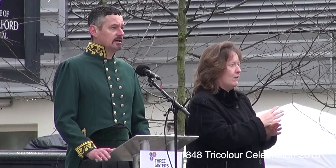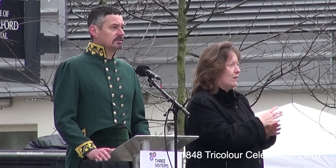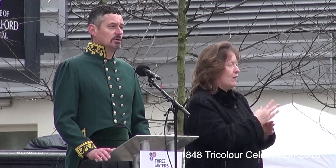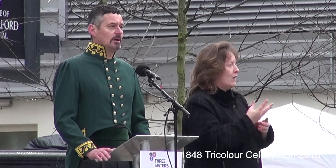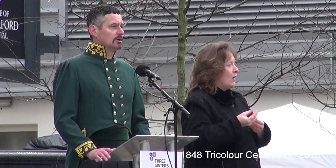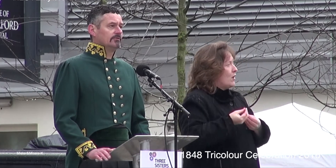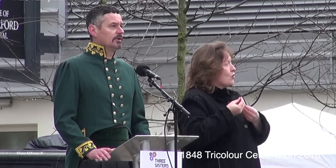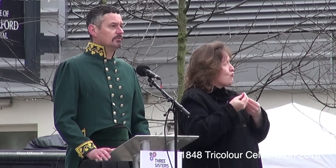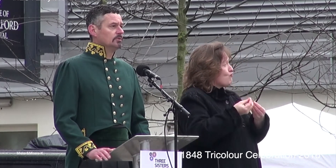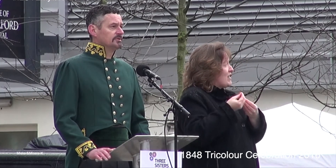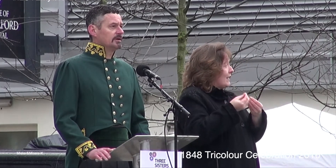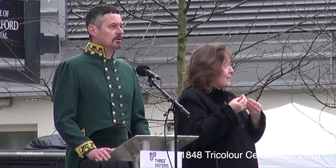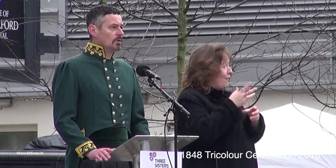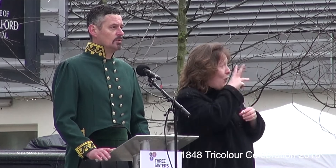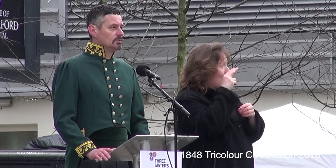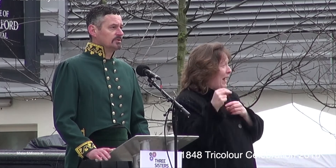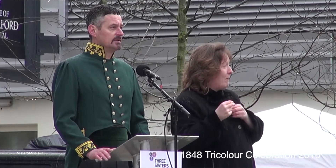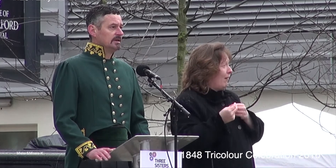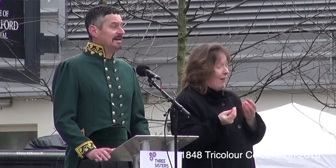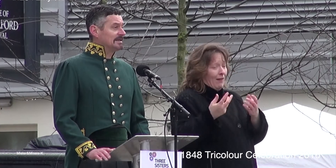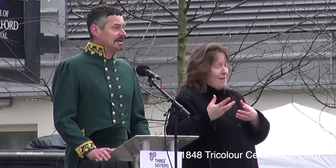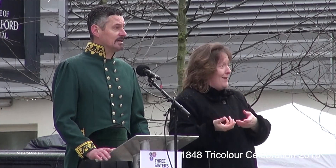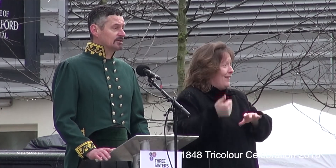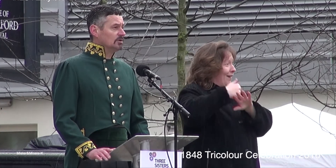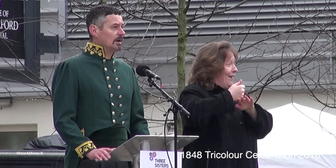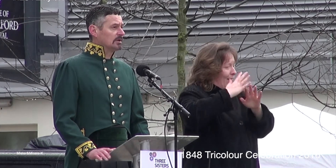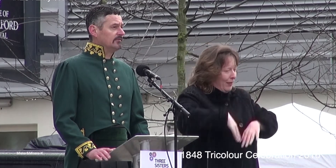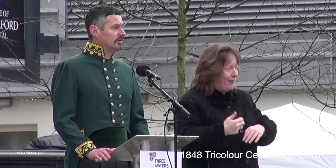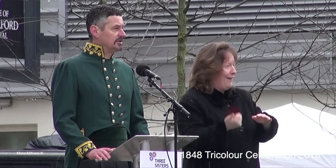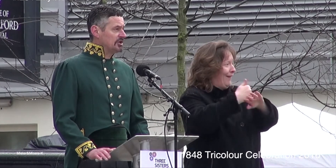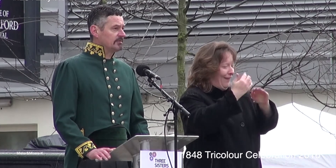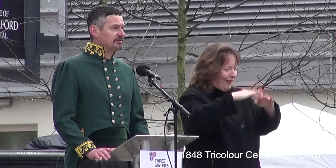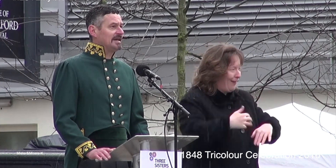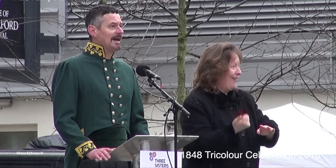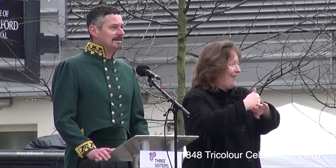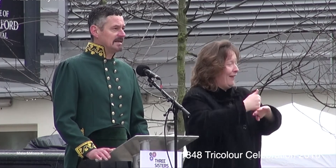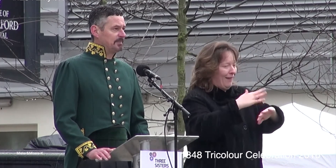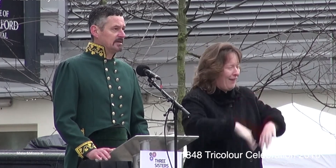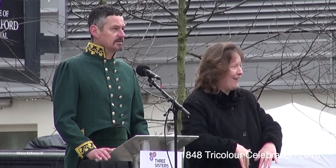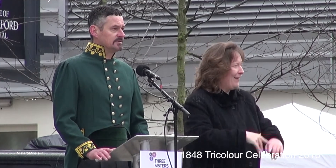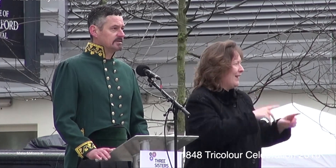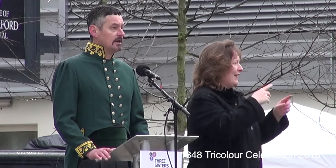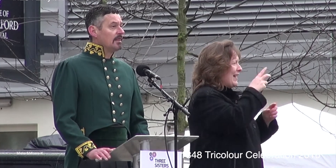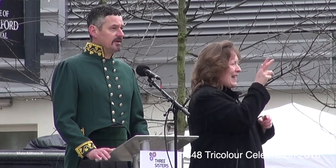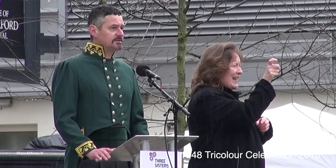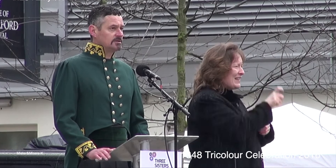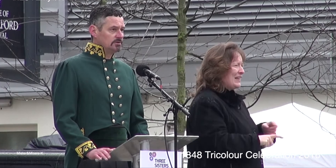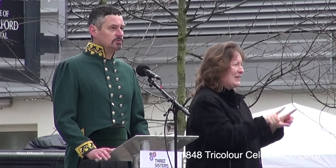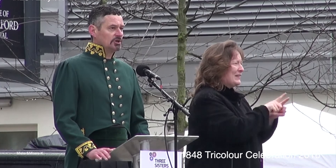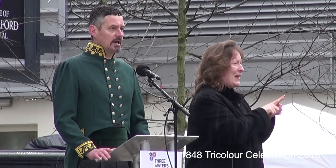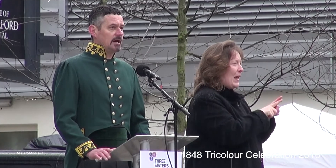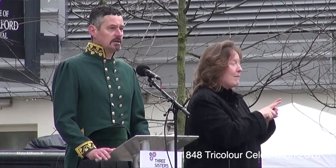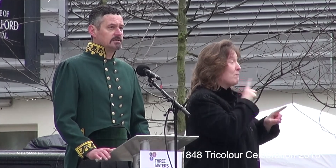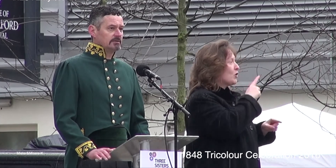Greece has so outlived her ruins and her woes. Italy has so outlived her degeneracy and despotisms. Thus